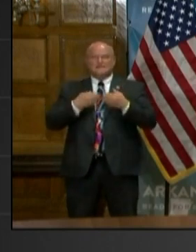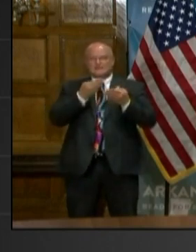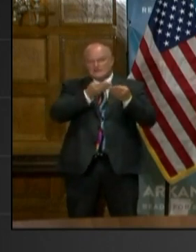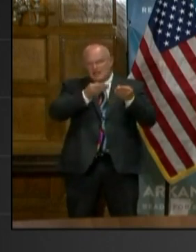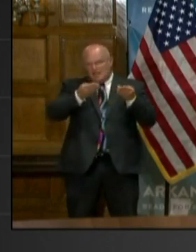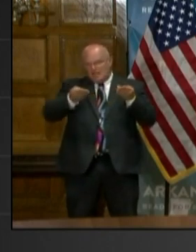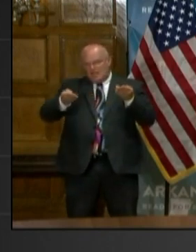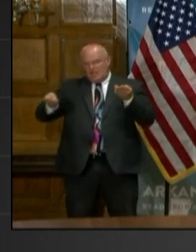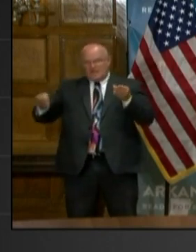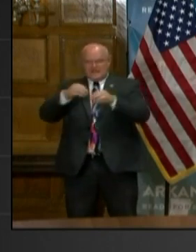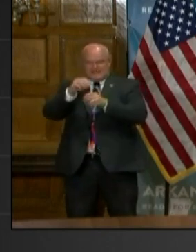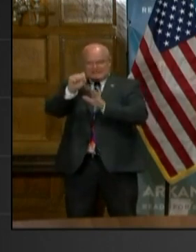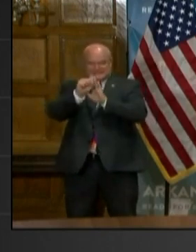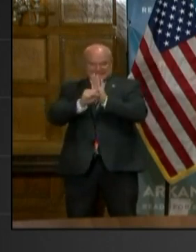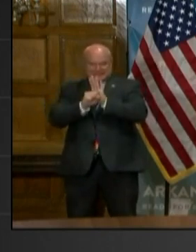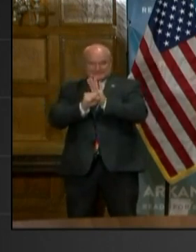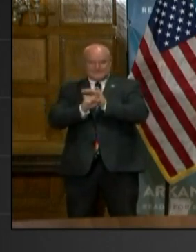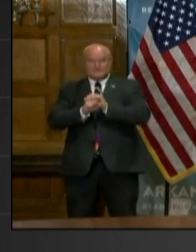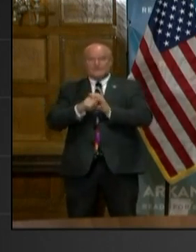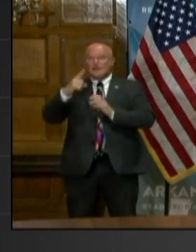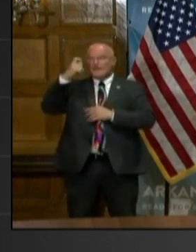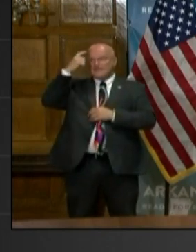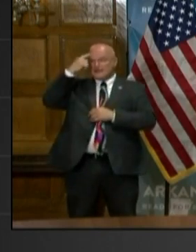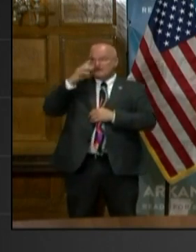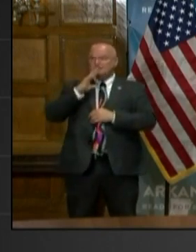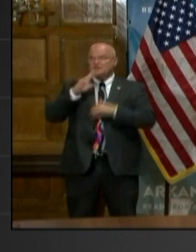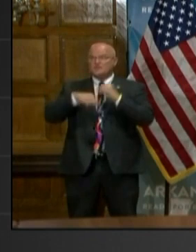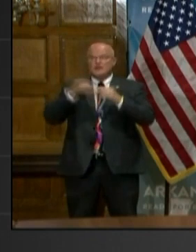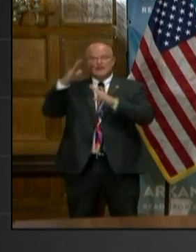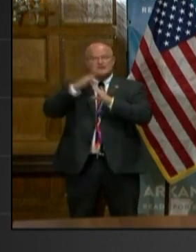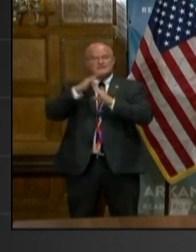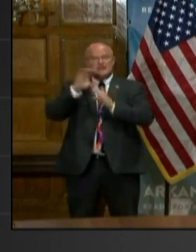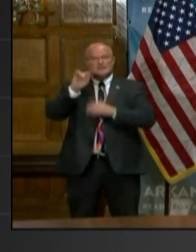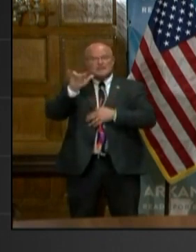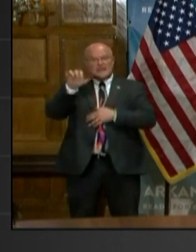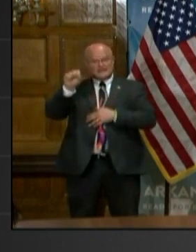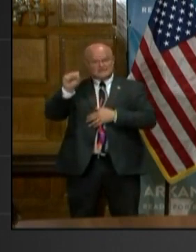transmission in the state. The governor's mentioned our top counties,